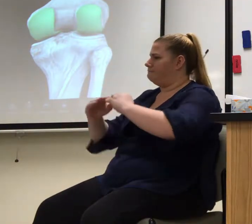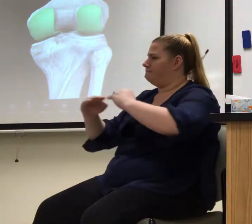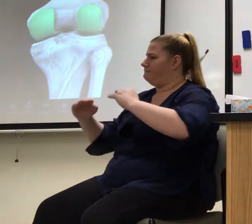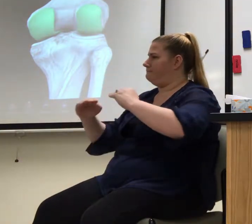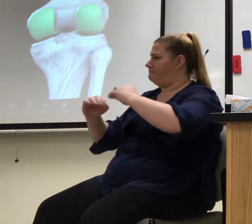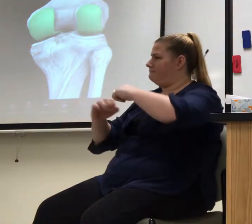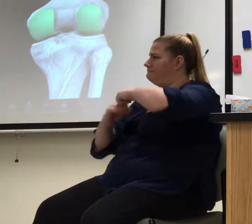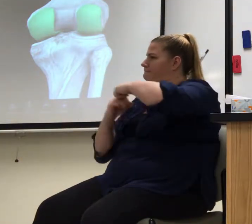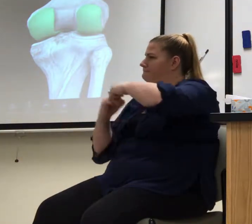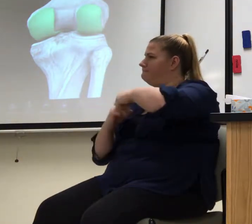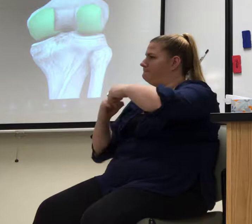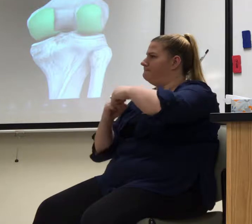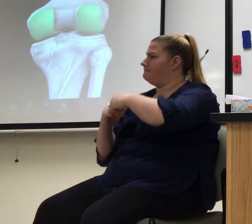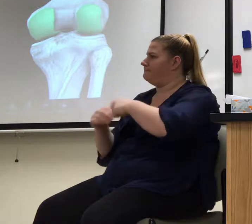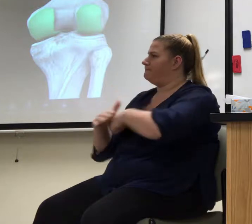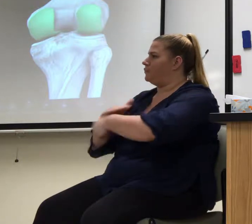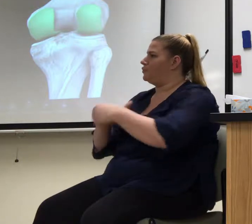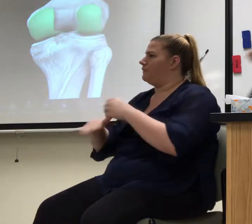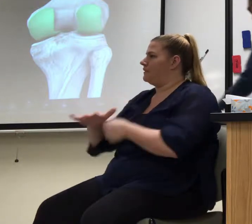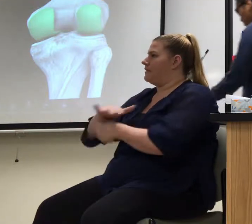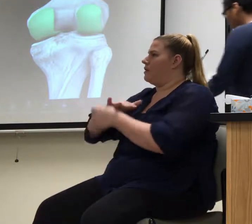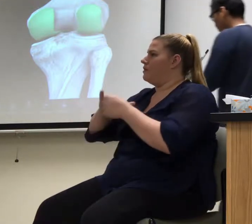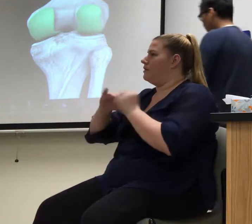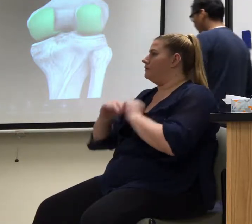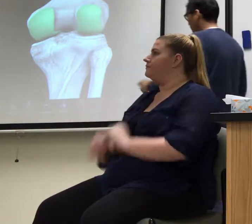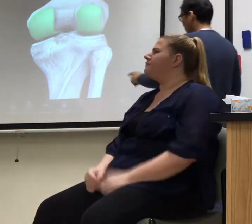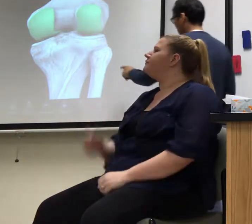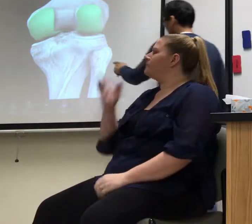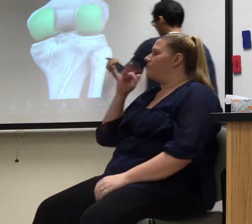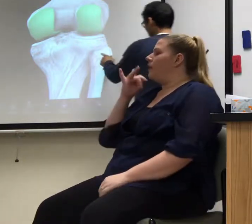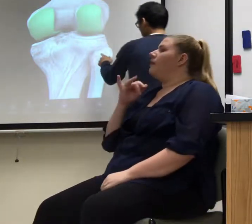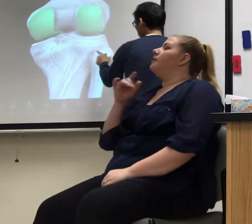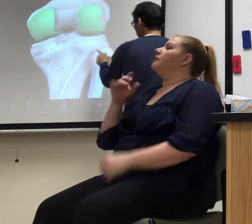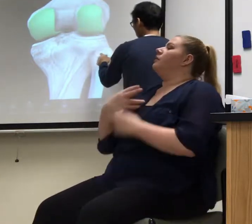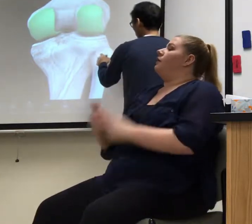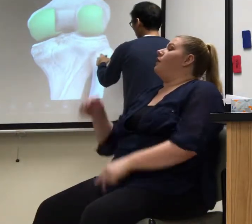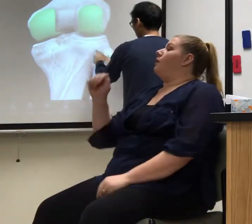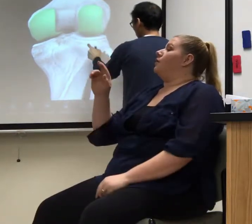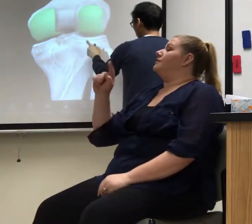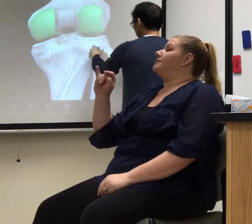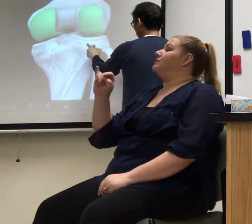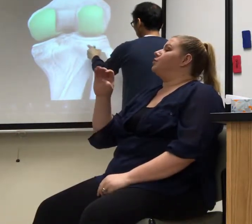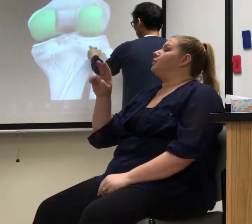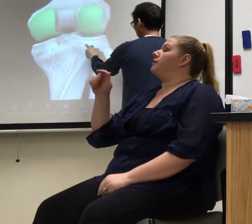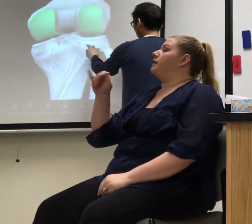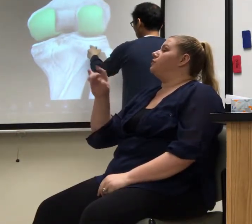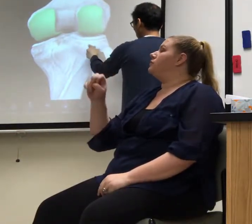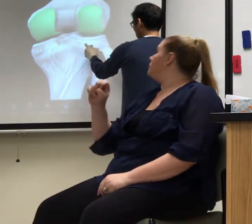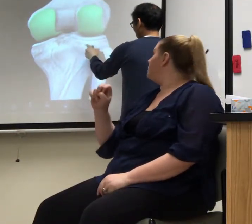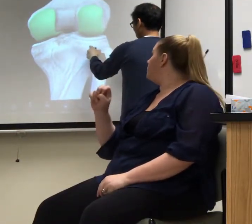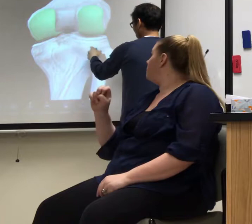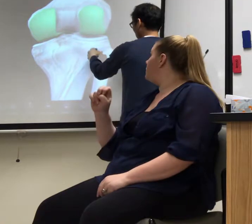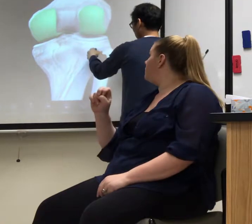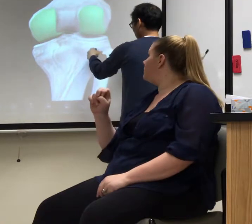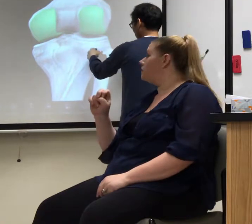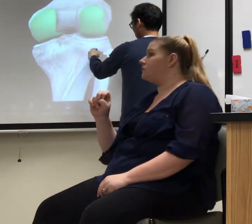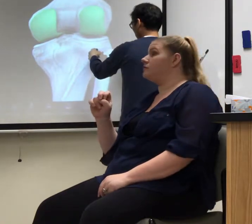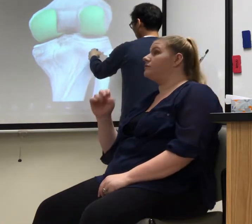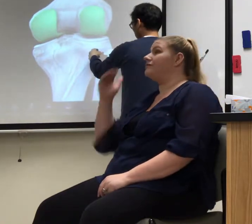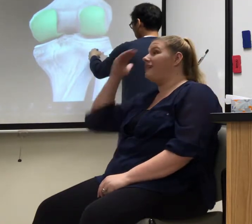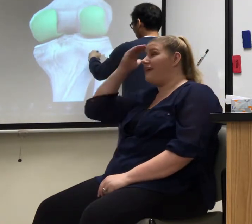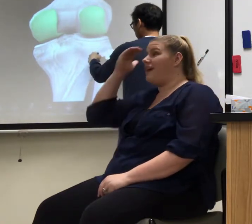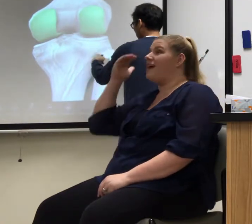Okay, while I got back here, this is an articulation. Head of fibula with proximal tibia right